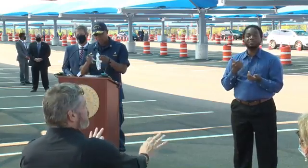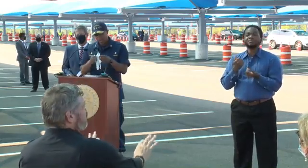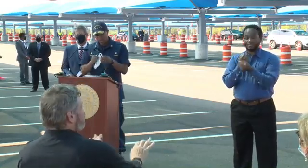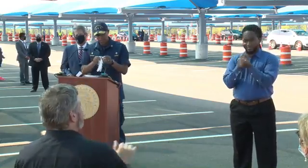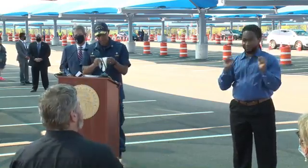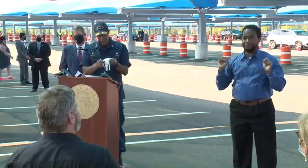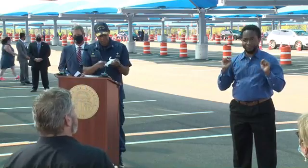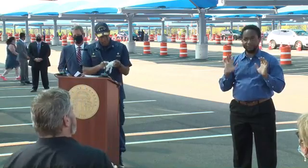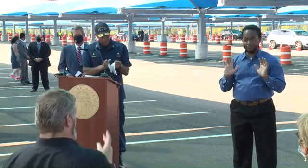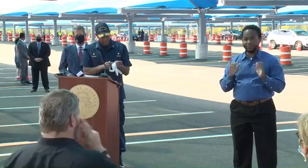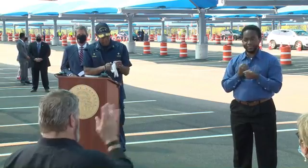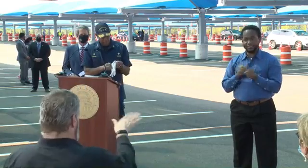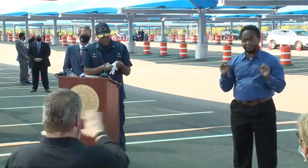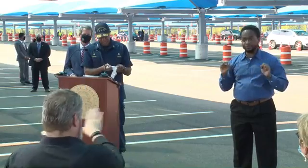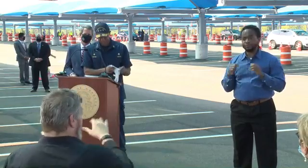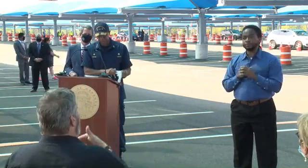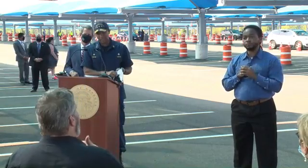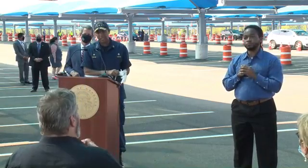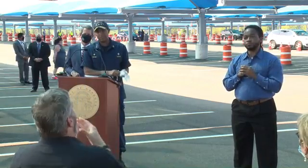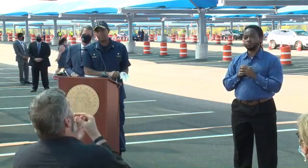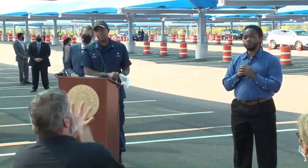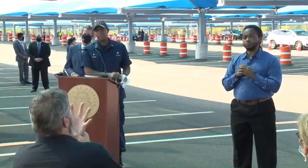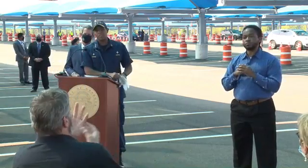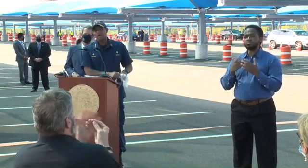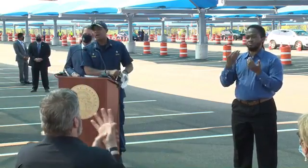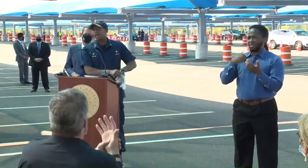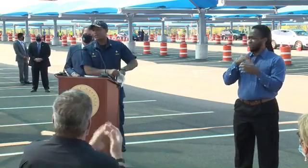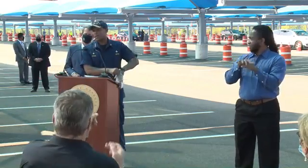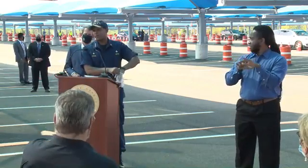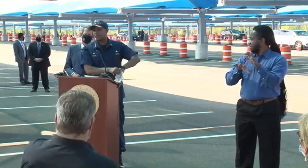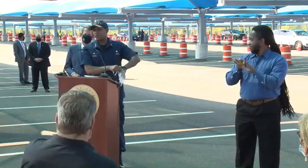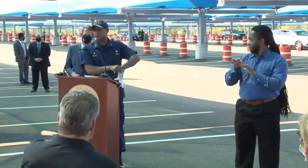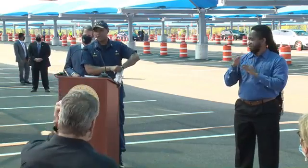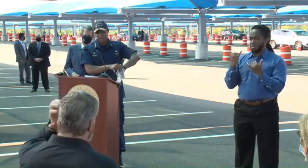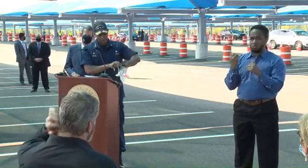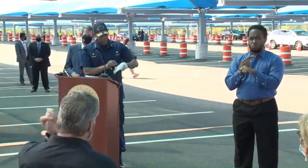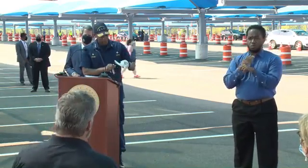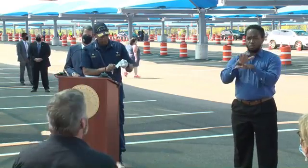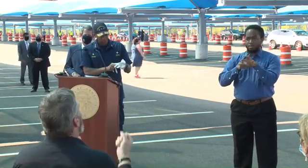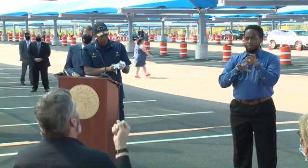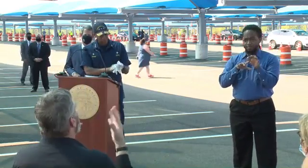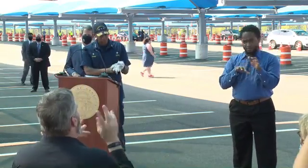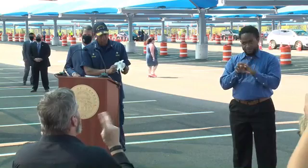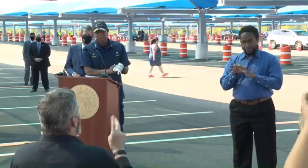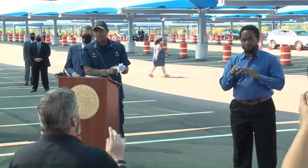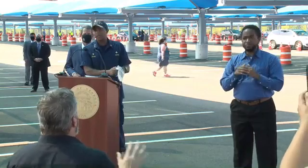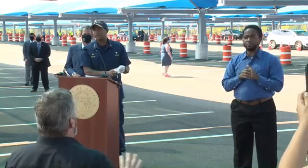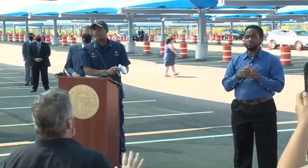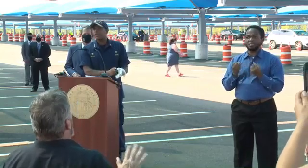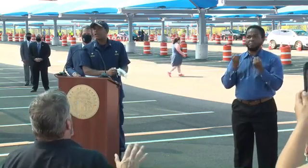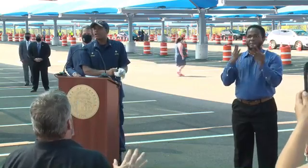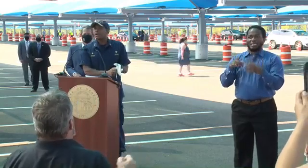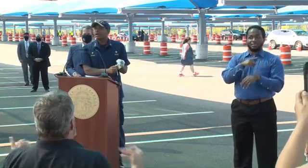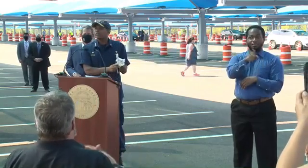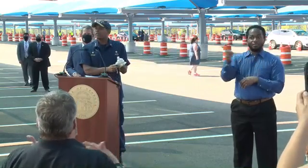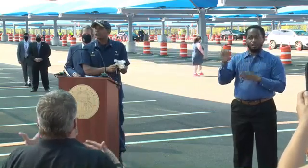I'm going to put on my gloves here because we want to make sure we're setting a good example. A lot of people are worried about the nasopharyngeal swab.